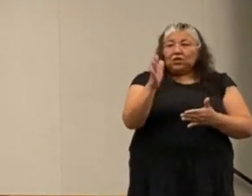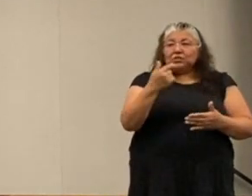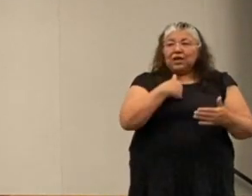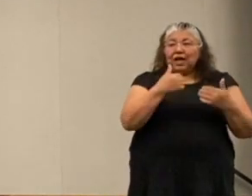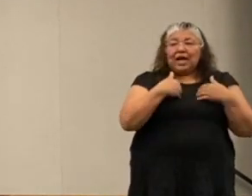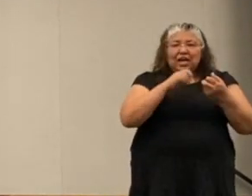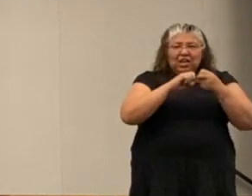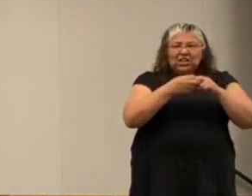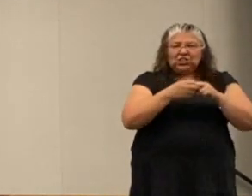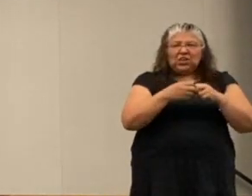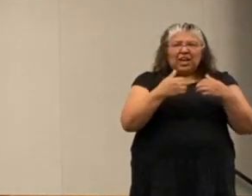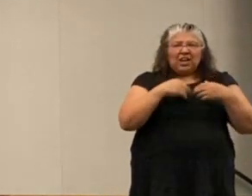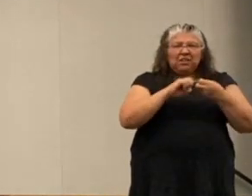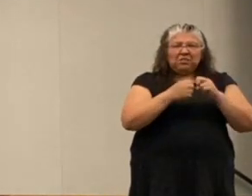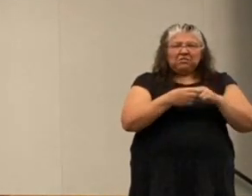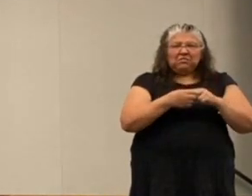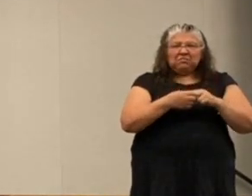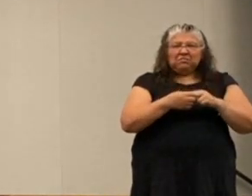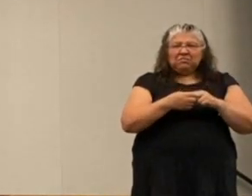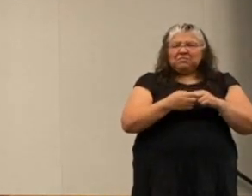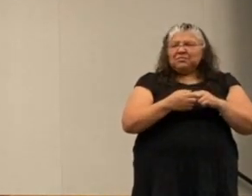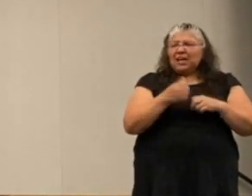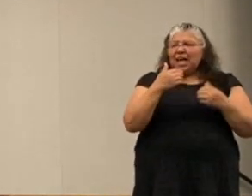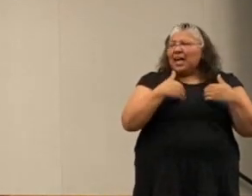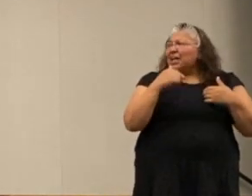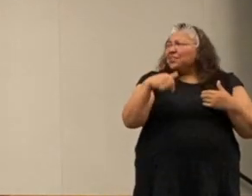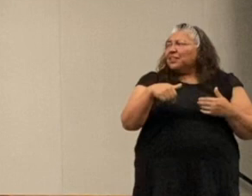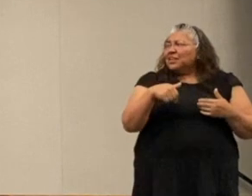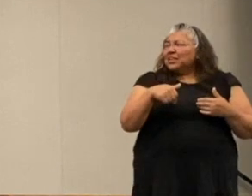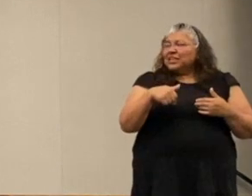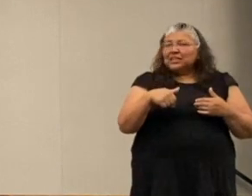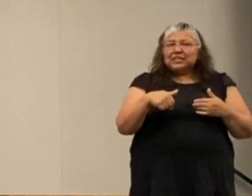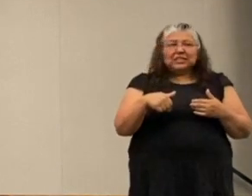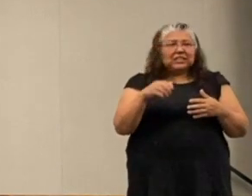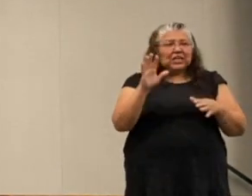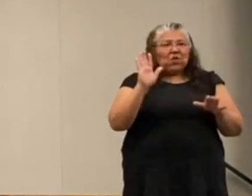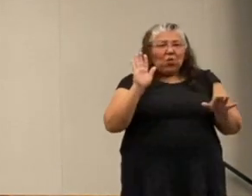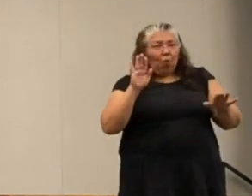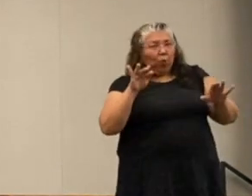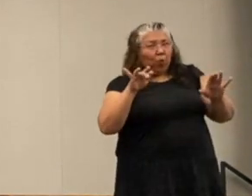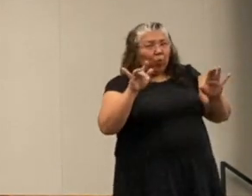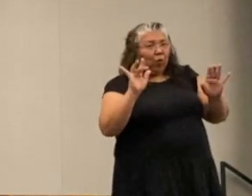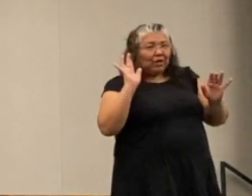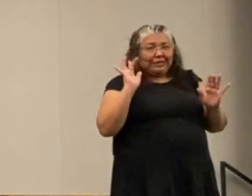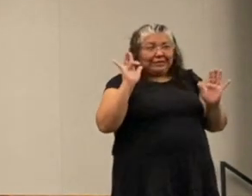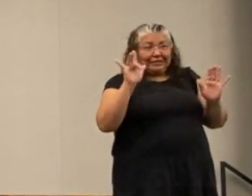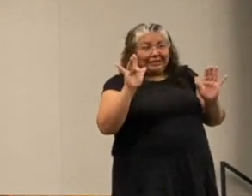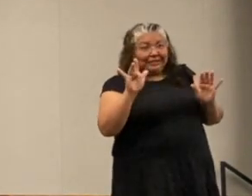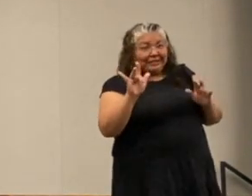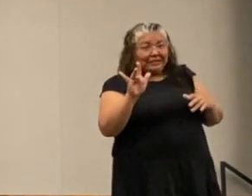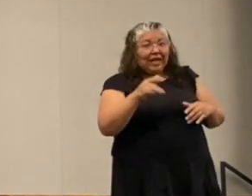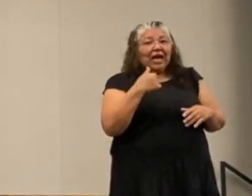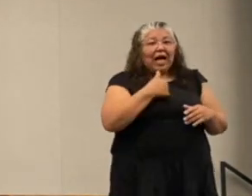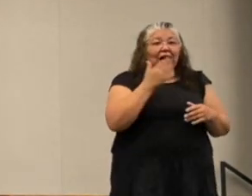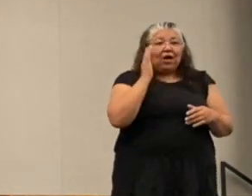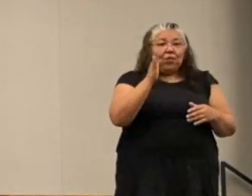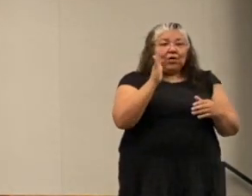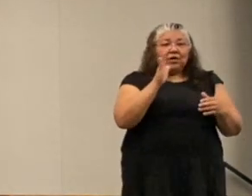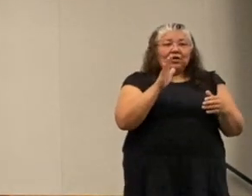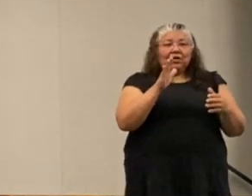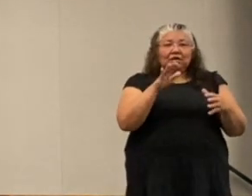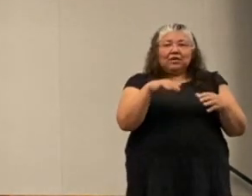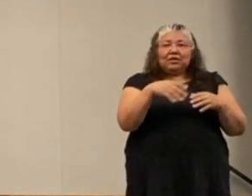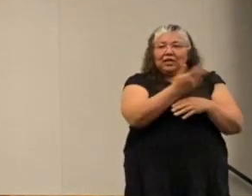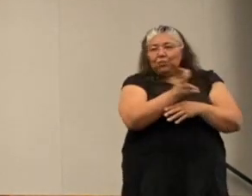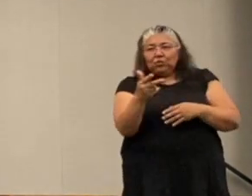had an issue, I had a problem. You see, I had this lead foot when it came to driving. In fact, I would get pulled over for